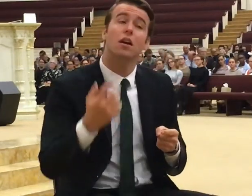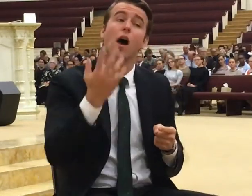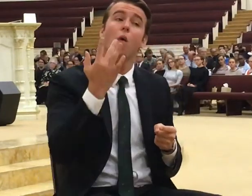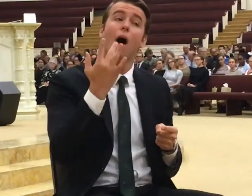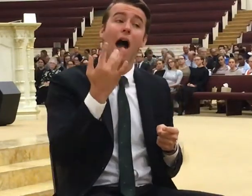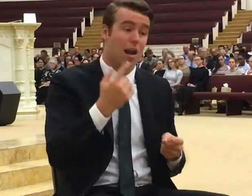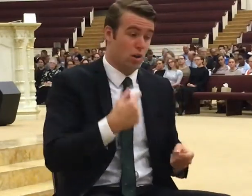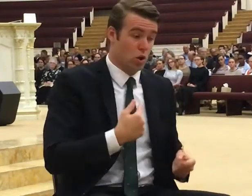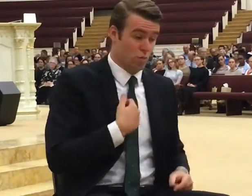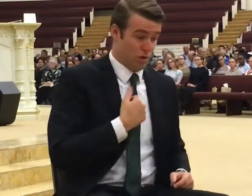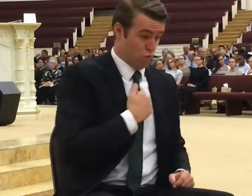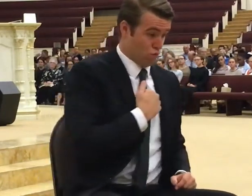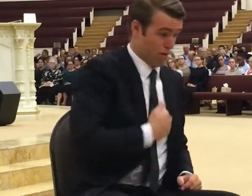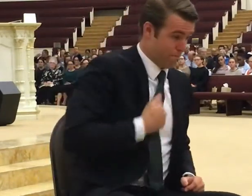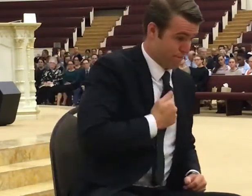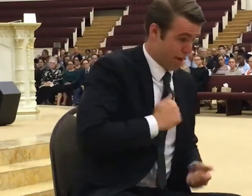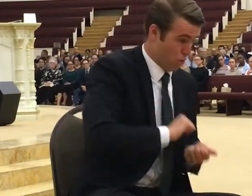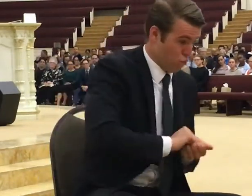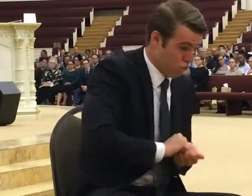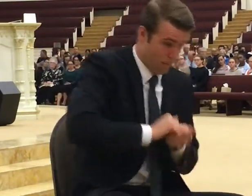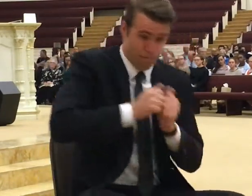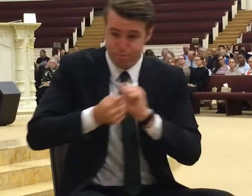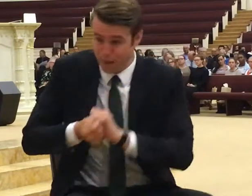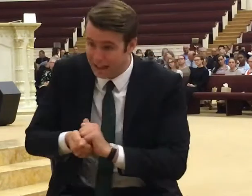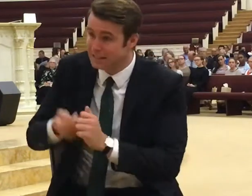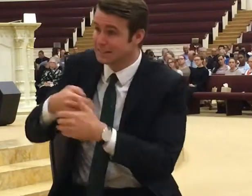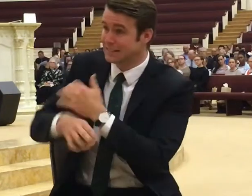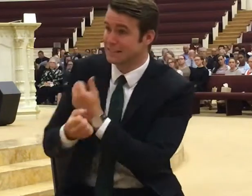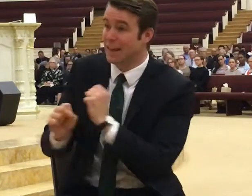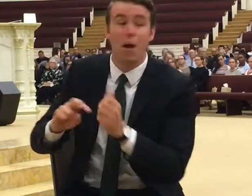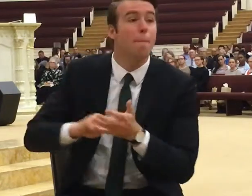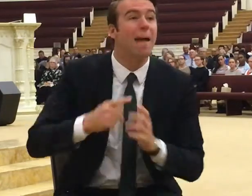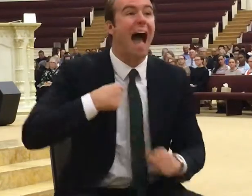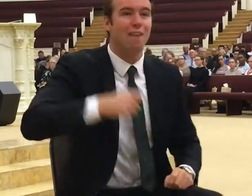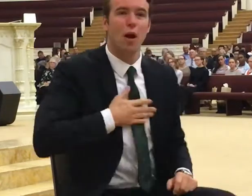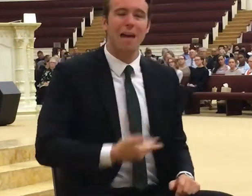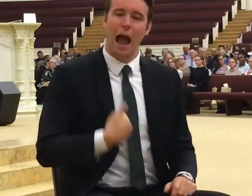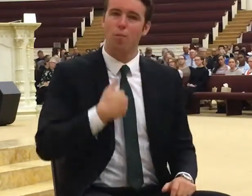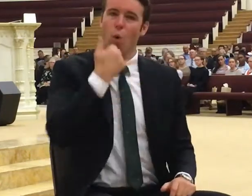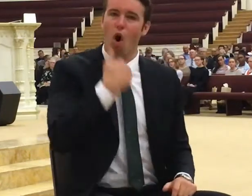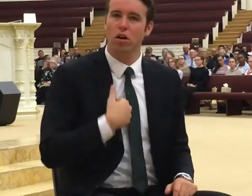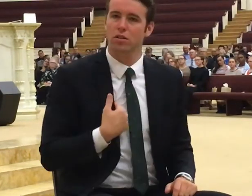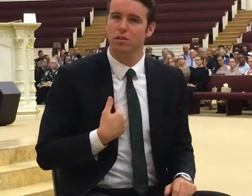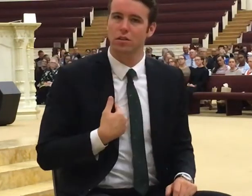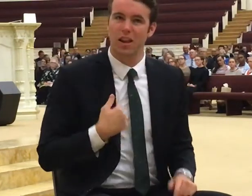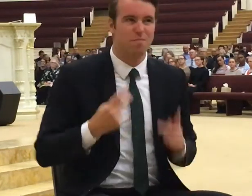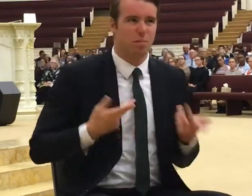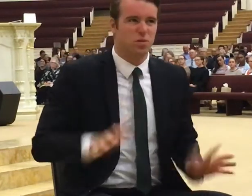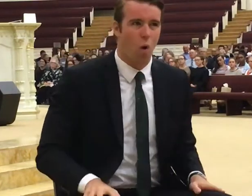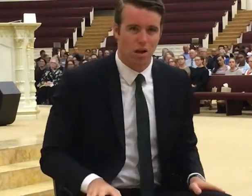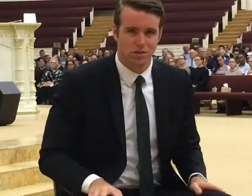Because to repent and be converted is to admit you're wrong.